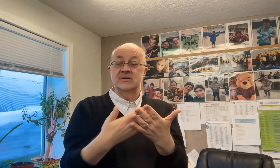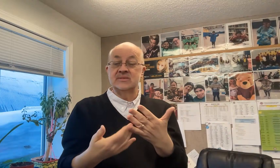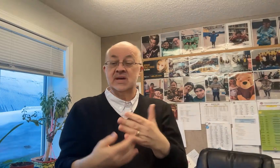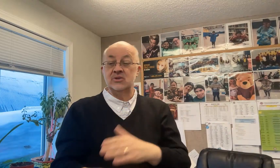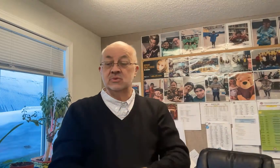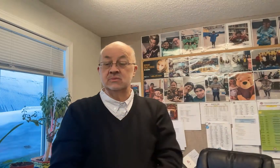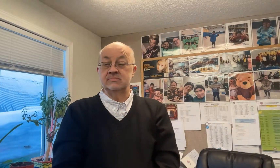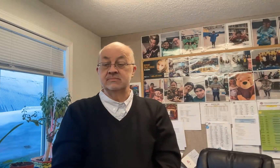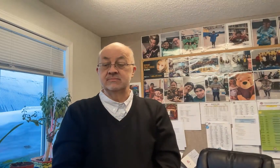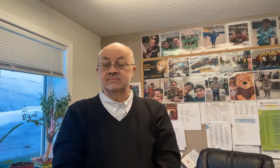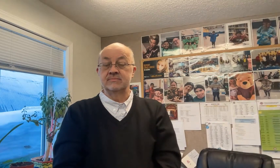schedule,